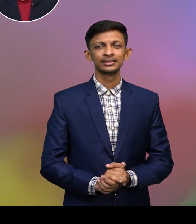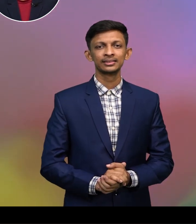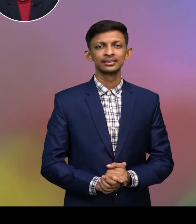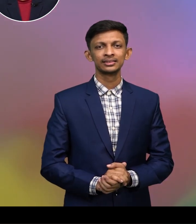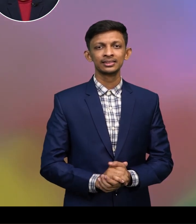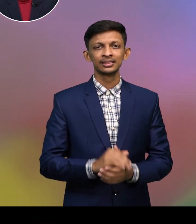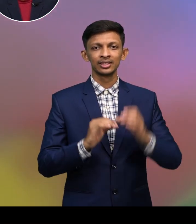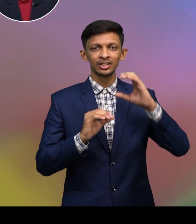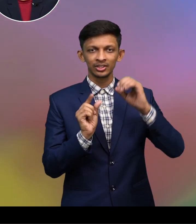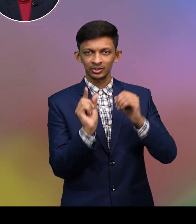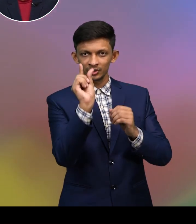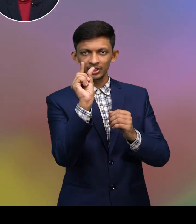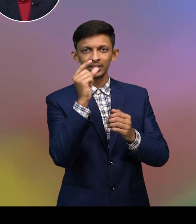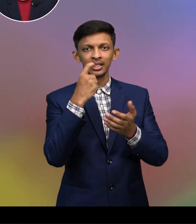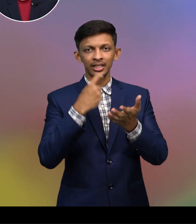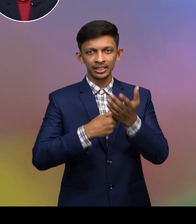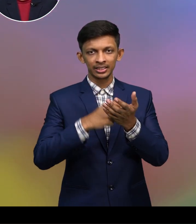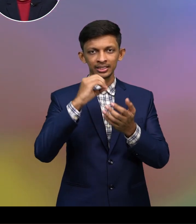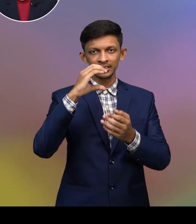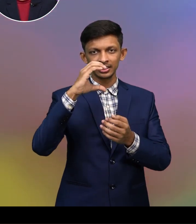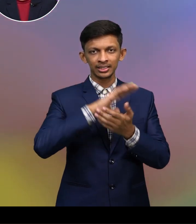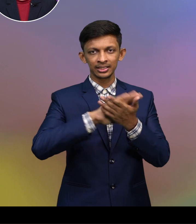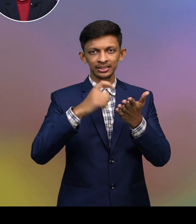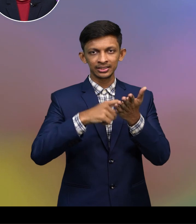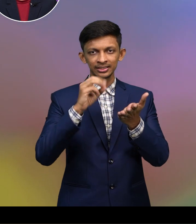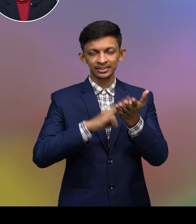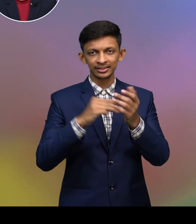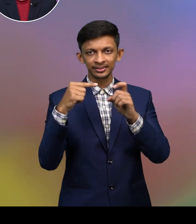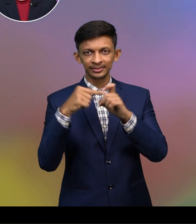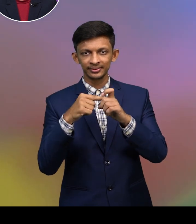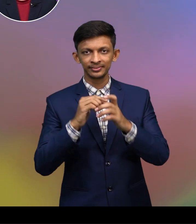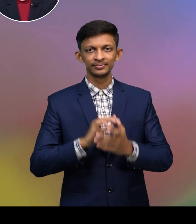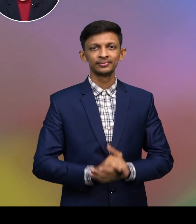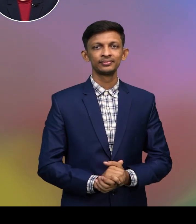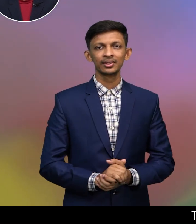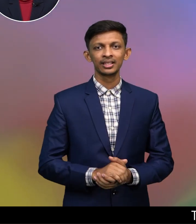urination called diabetes insipidus.